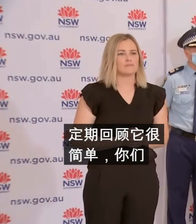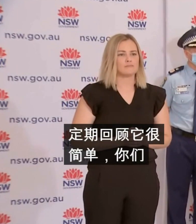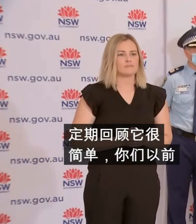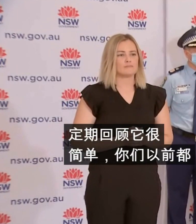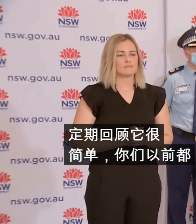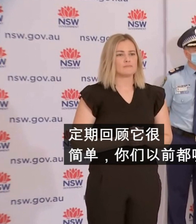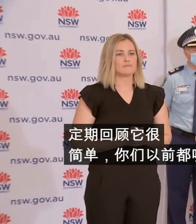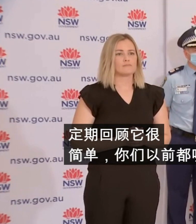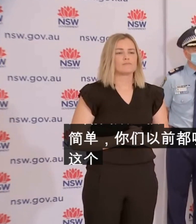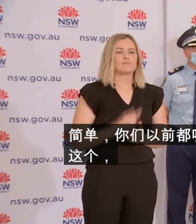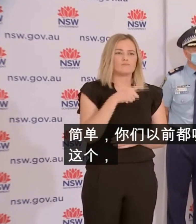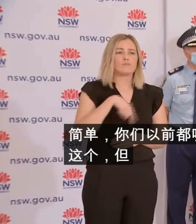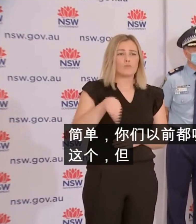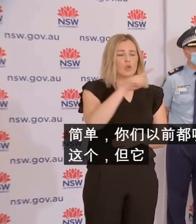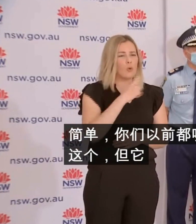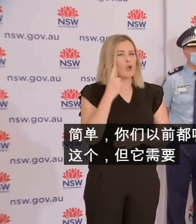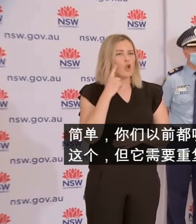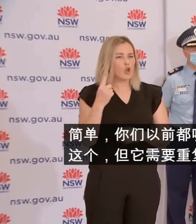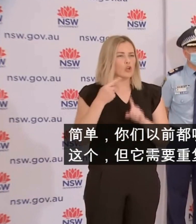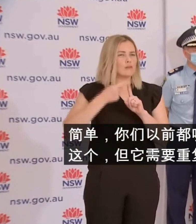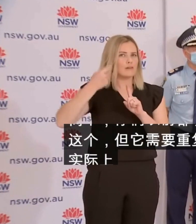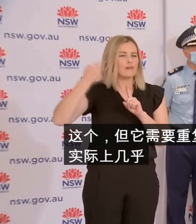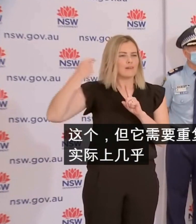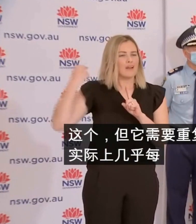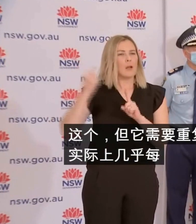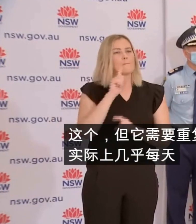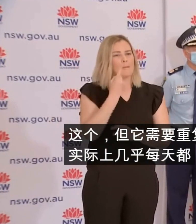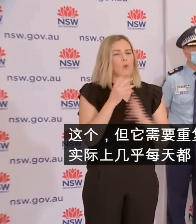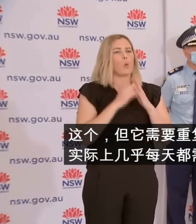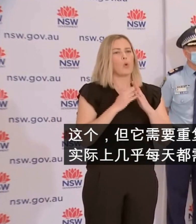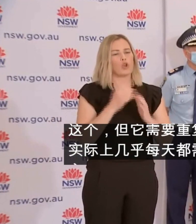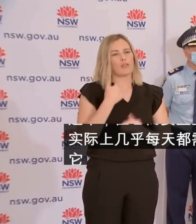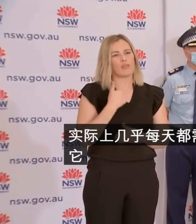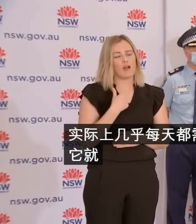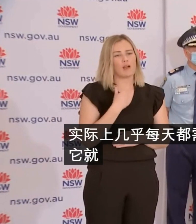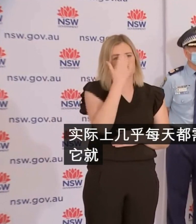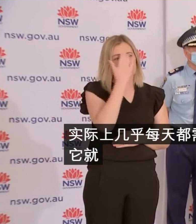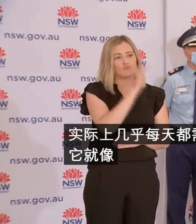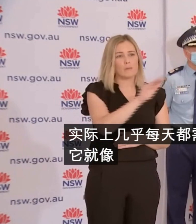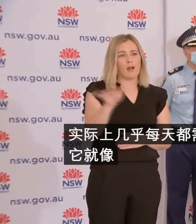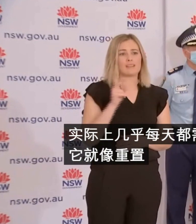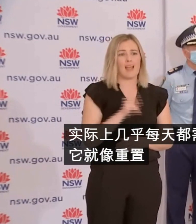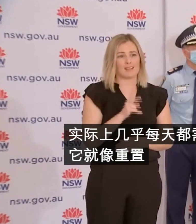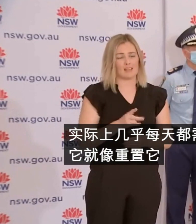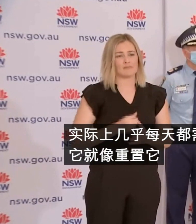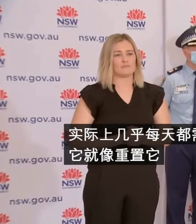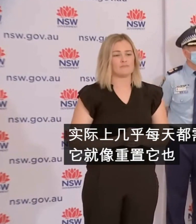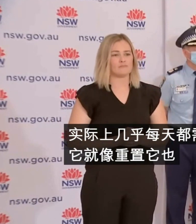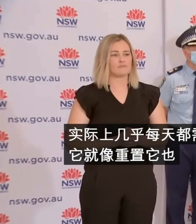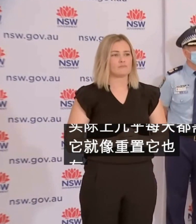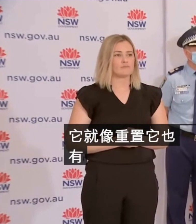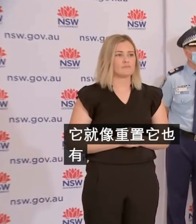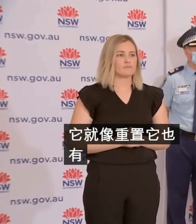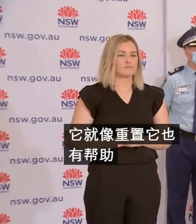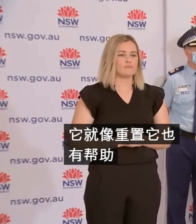is straightforward, you've all heard about this before, but it bears repeating, and it actually bears repeating almost on a daily basis. It's like a reset. It's